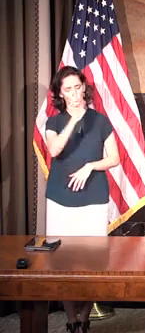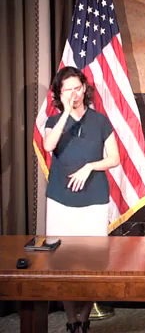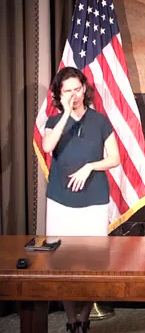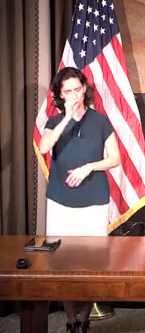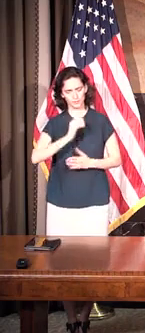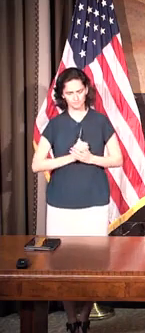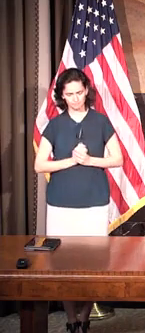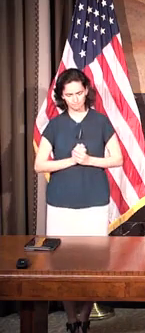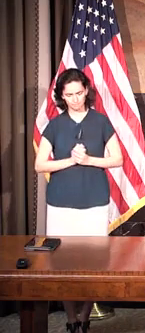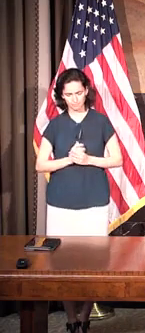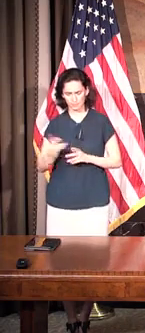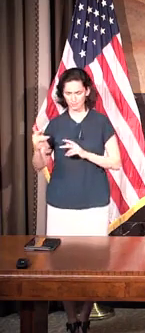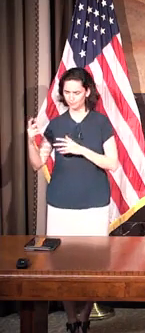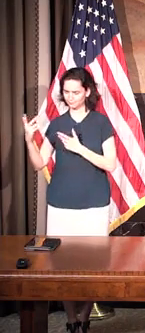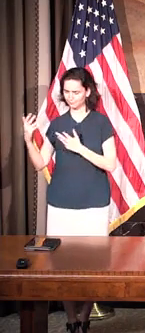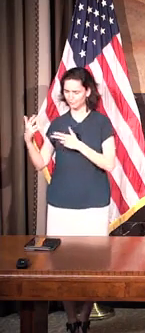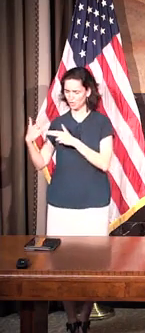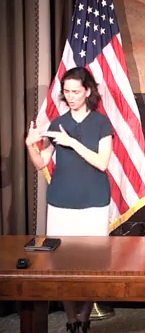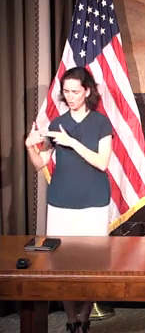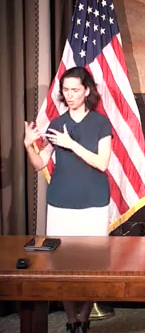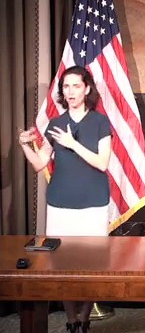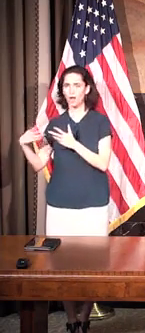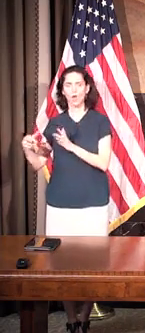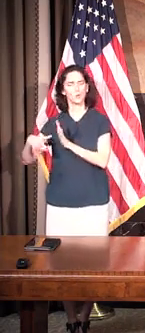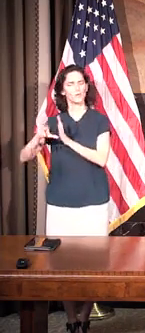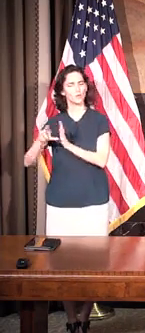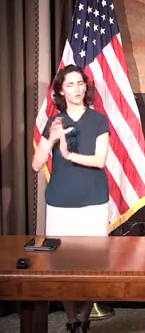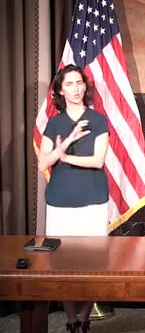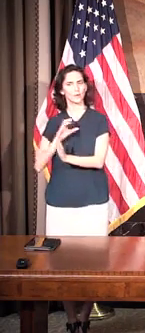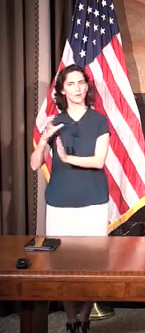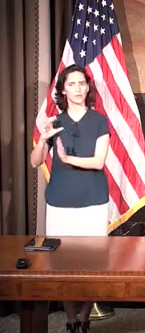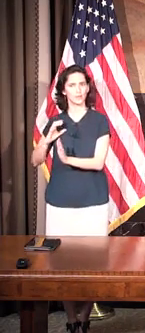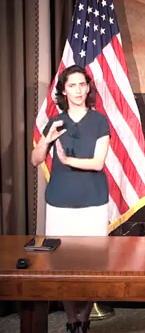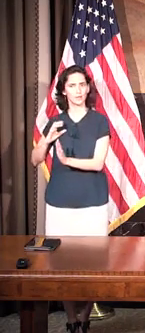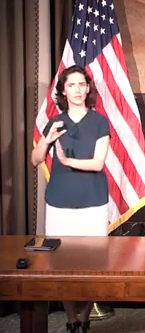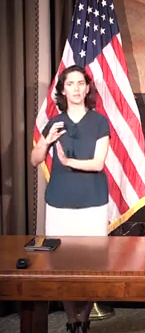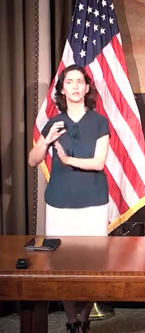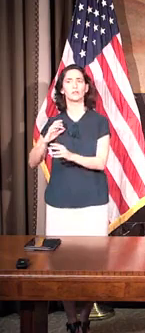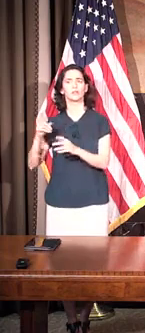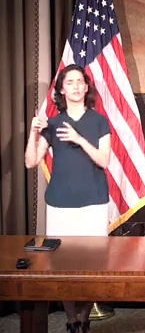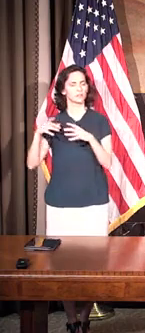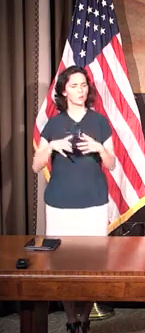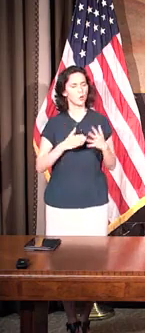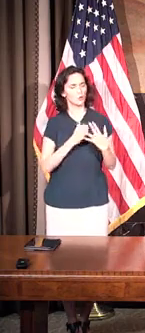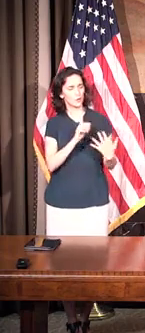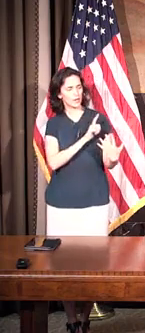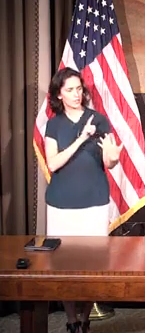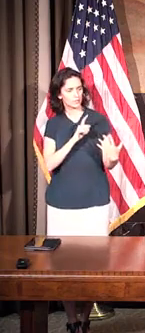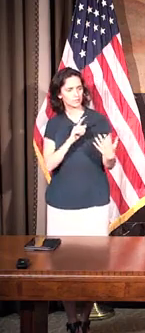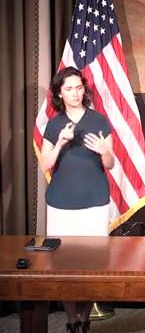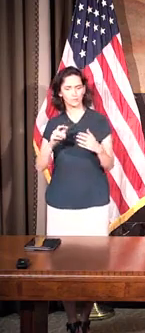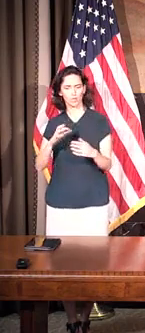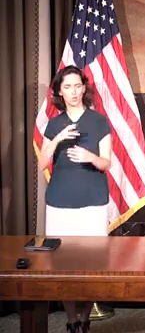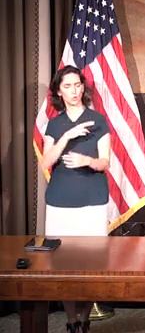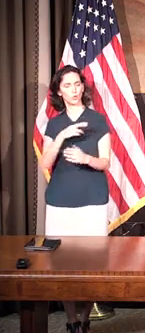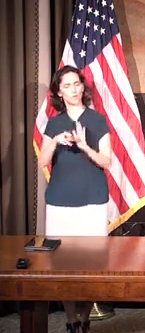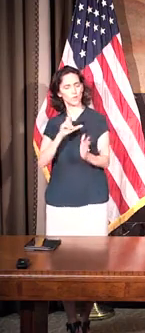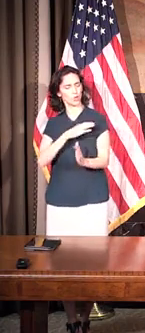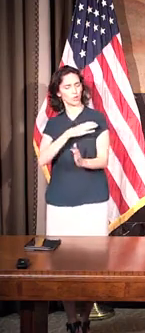review committees that are passing, that are going through both houses of the legislature, that will have lawmakers have more of an